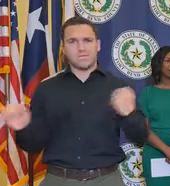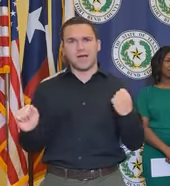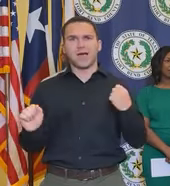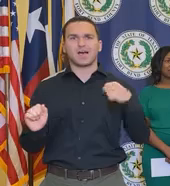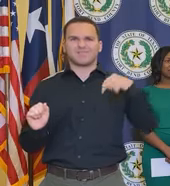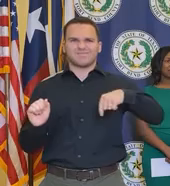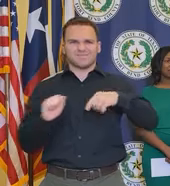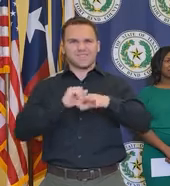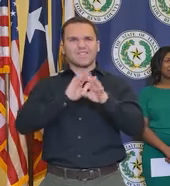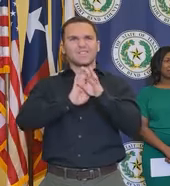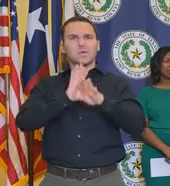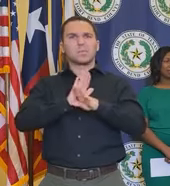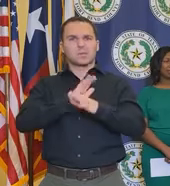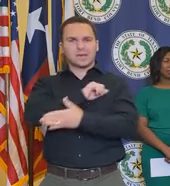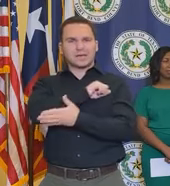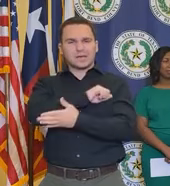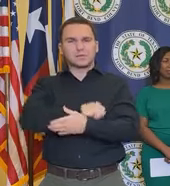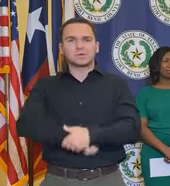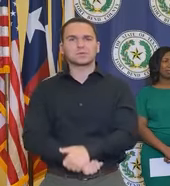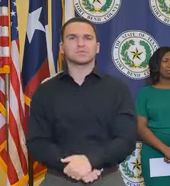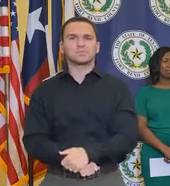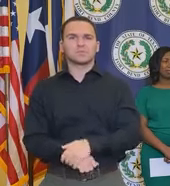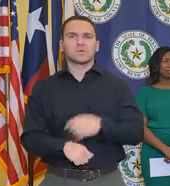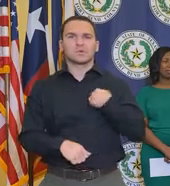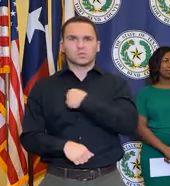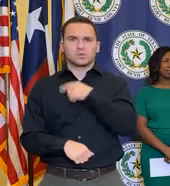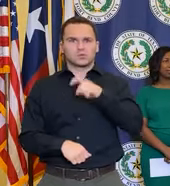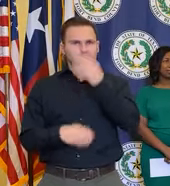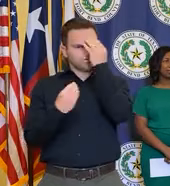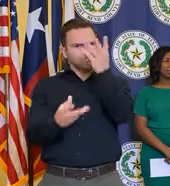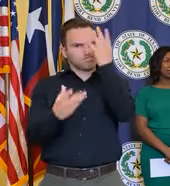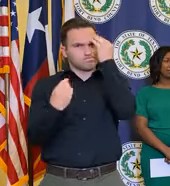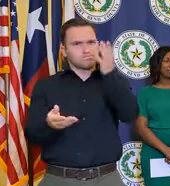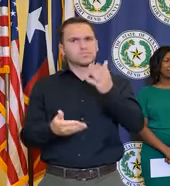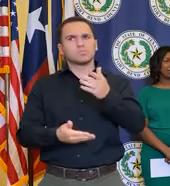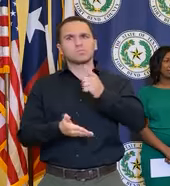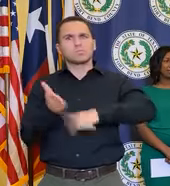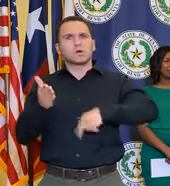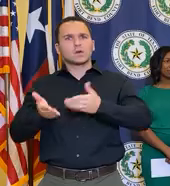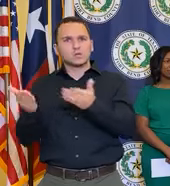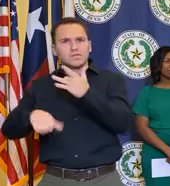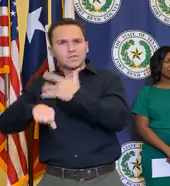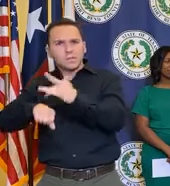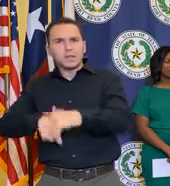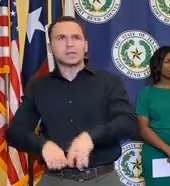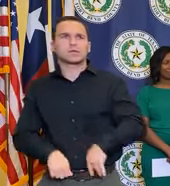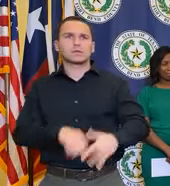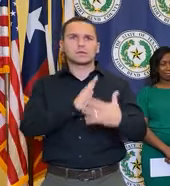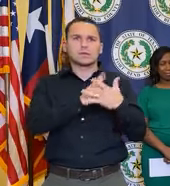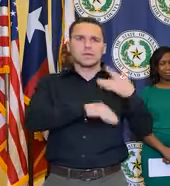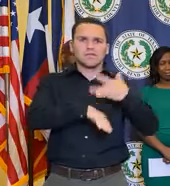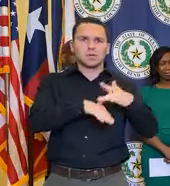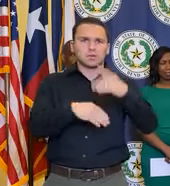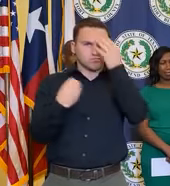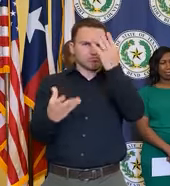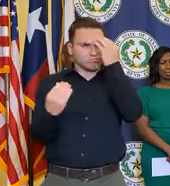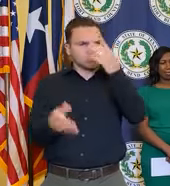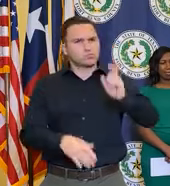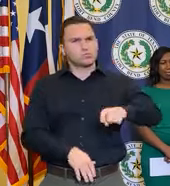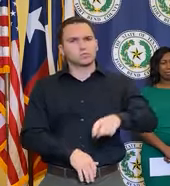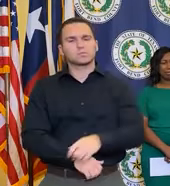services is available, and things of that nature. As you know, we took them to the corners of Fort Bend County,